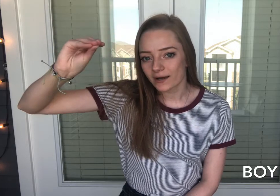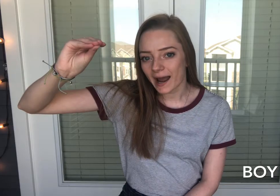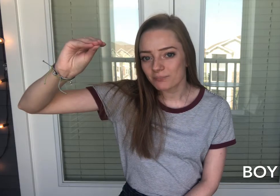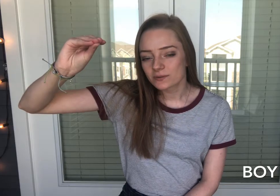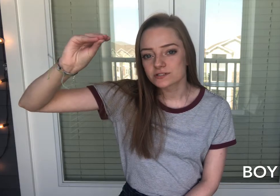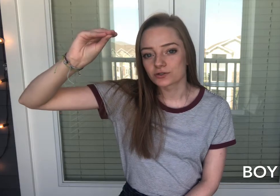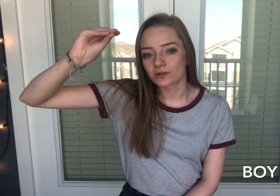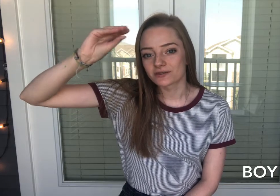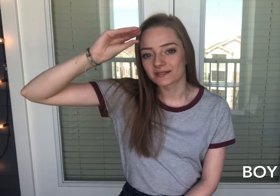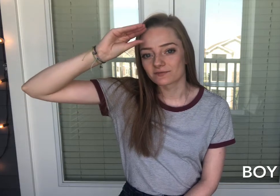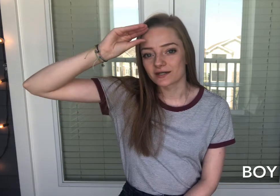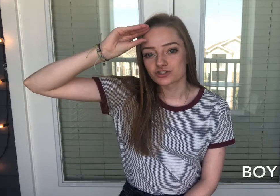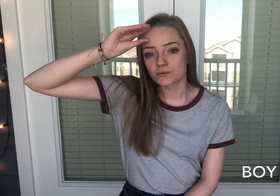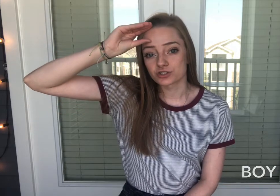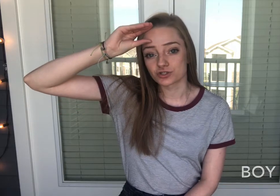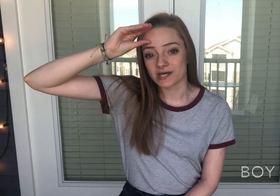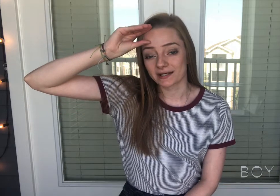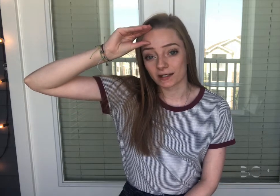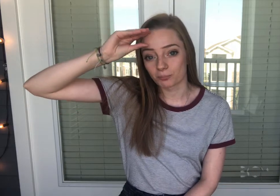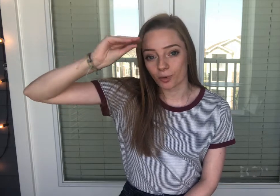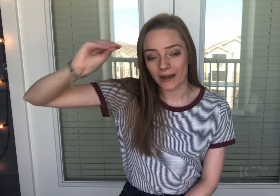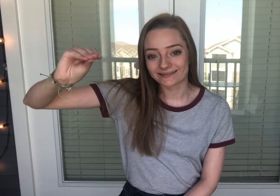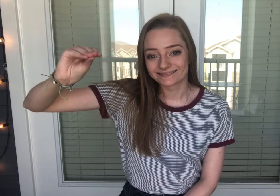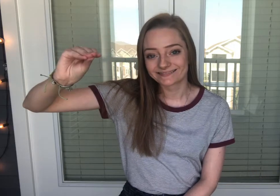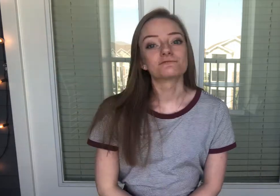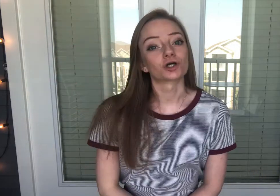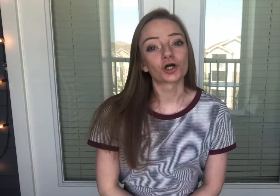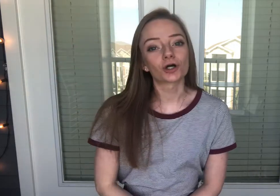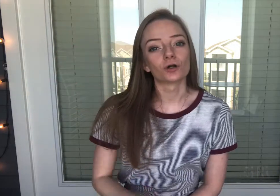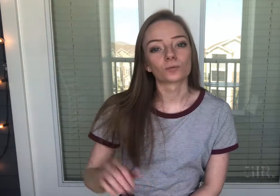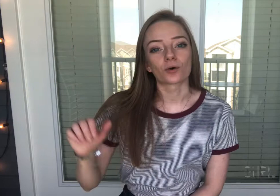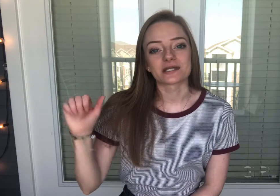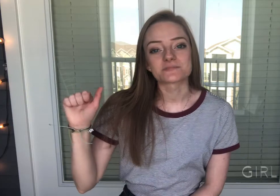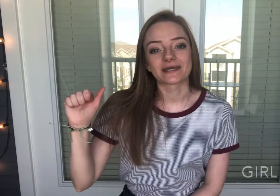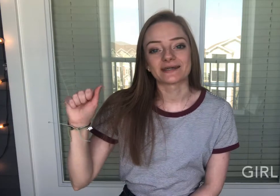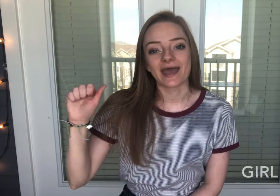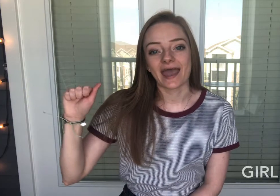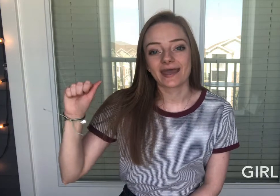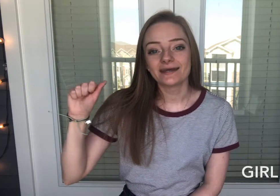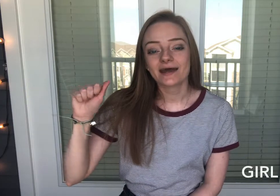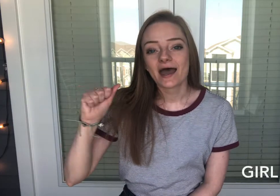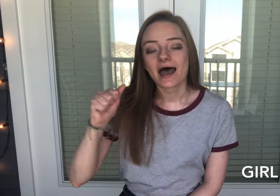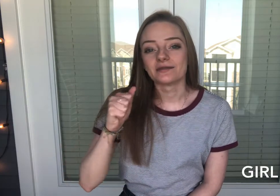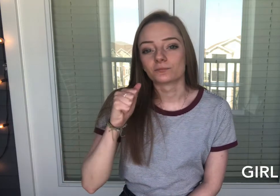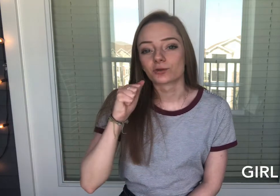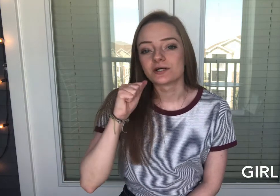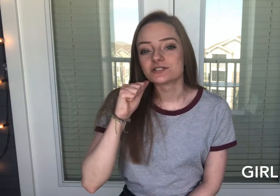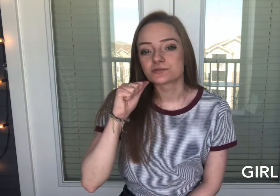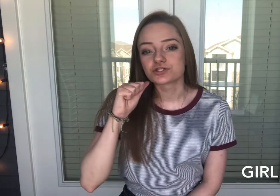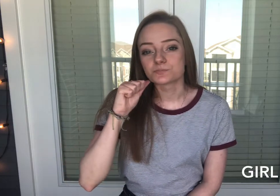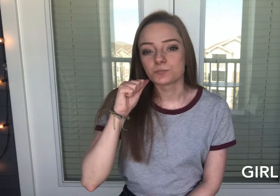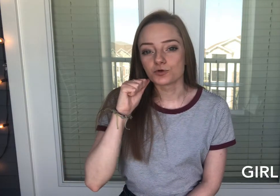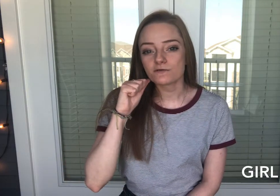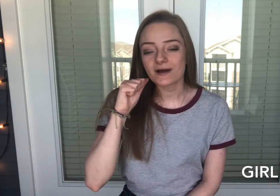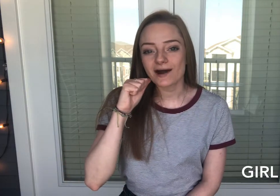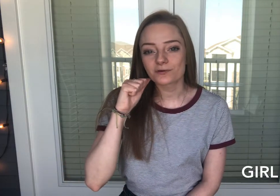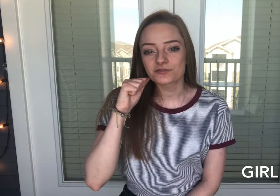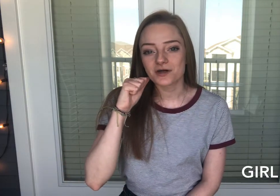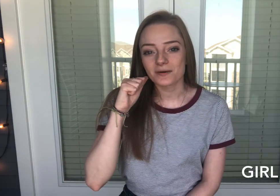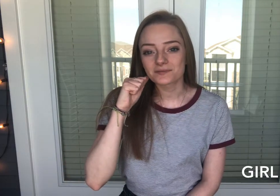cap, so you can think of that too as you're signing boy. For girl, we're going to make an A, and then we're going to just move our thumb kind